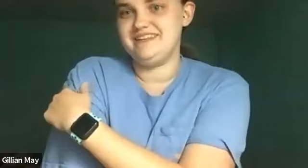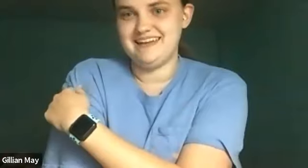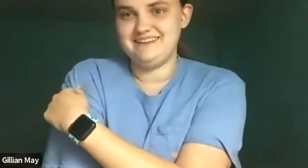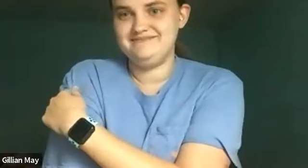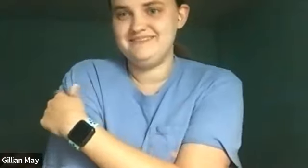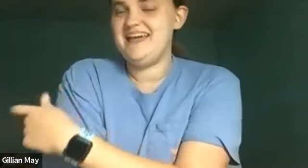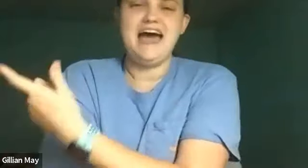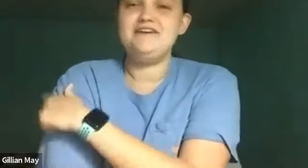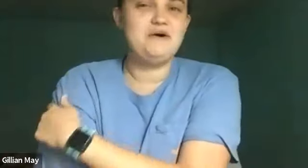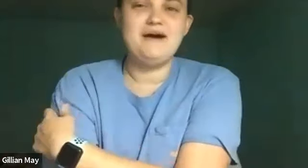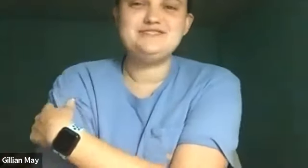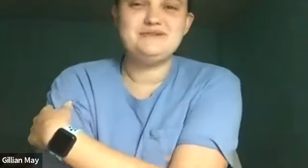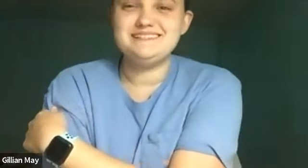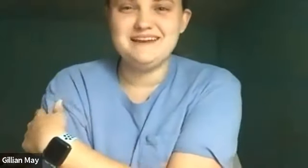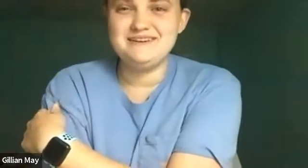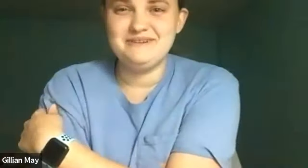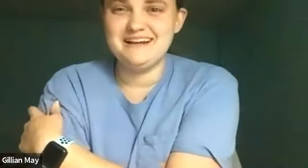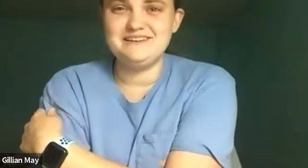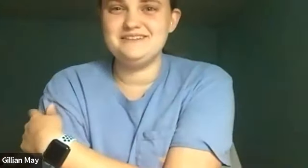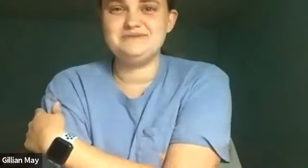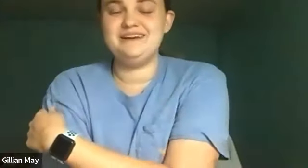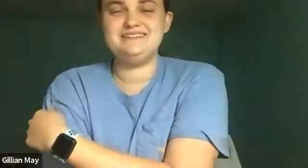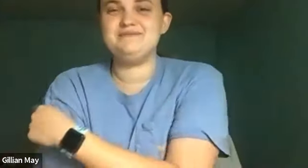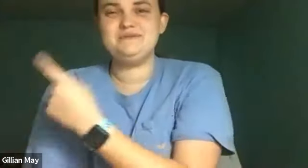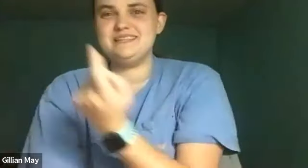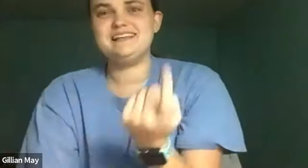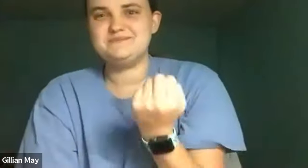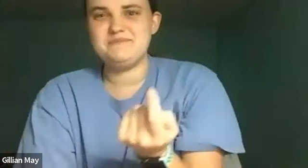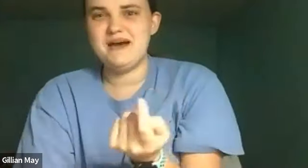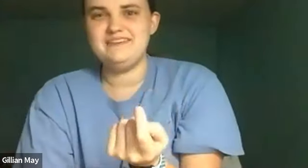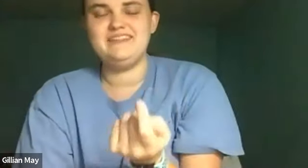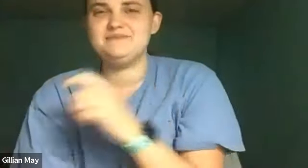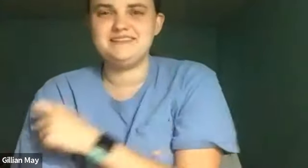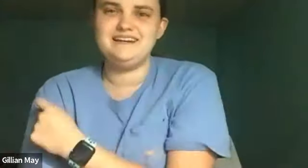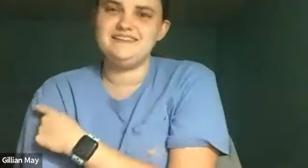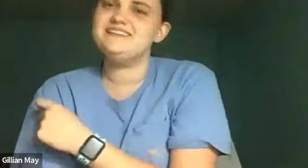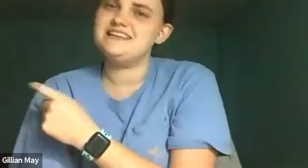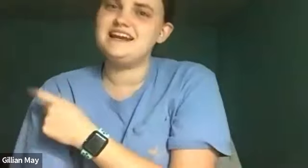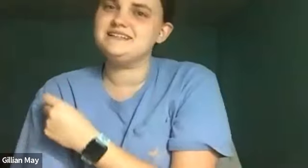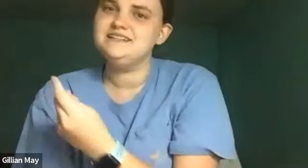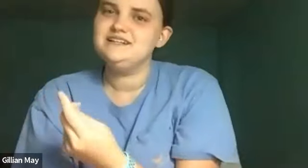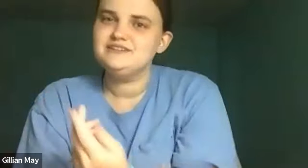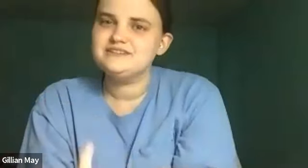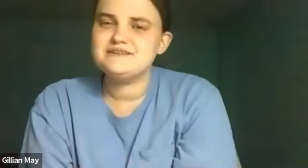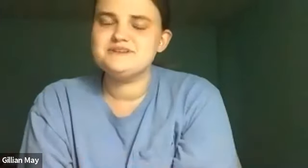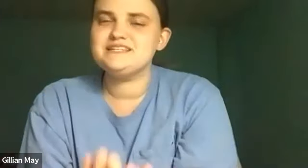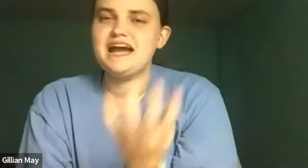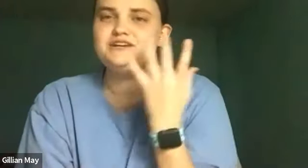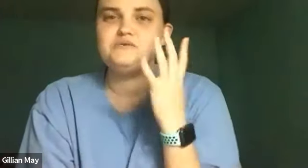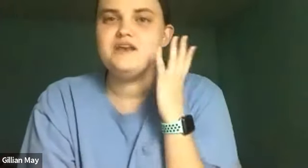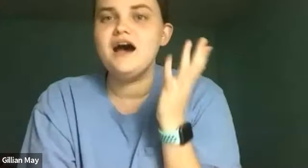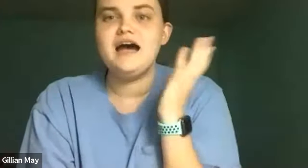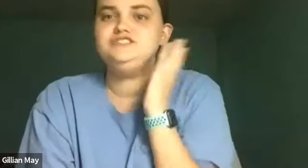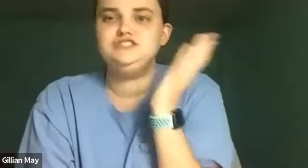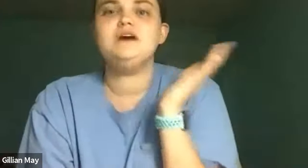then day. I don't know. I was so excited when I saw this one. Someone was asking me about it and they kept signing this. And I looked at them, I was like, I do not